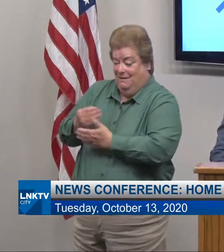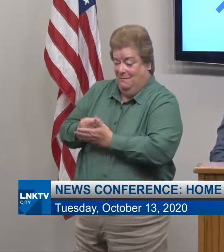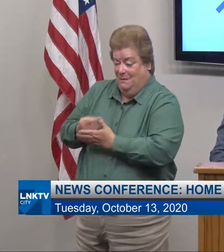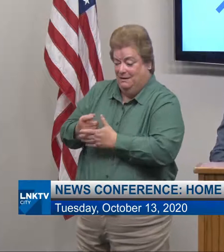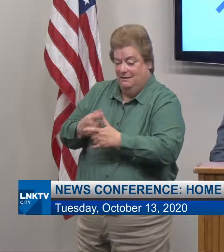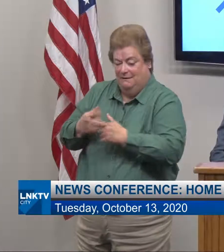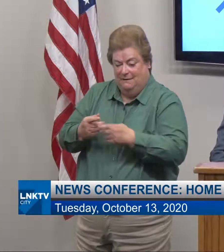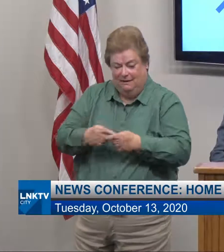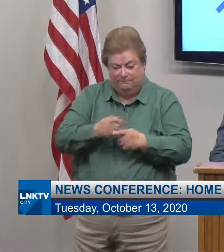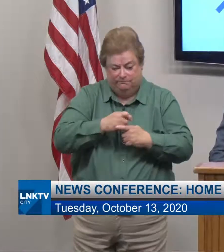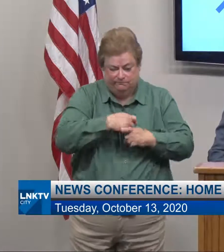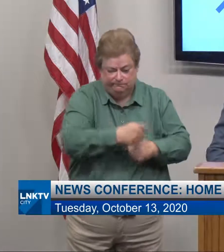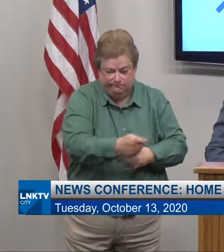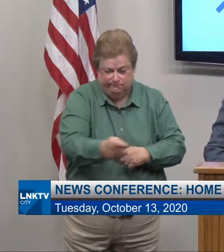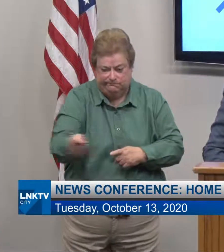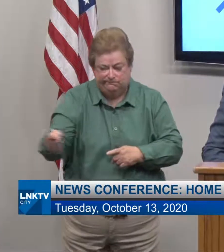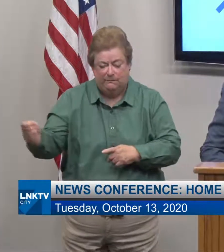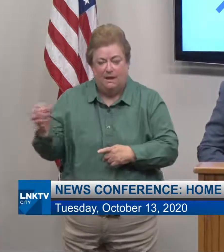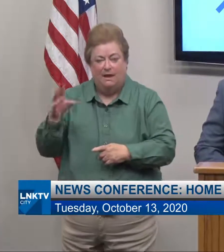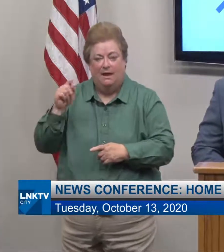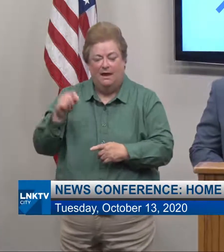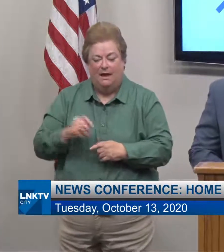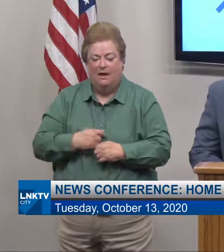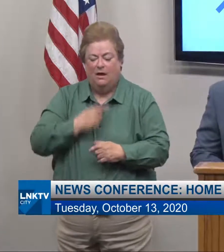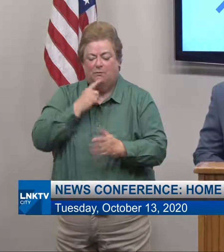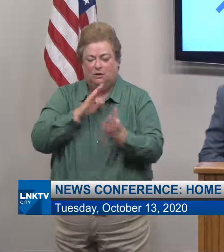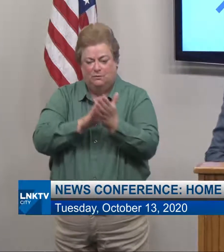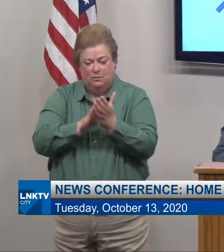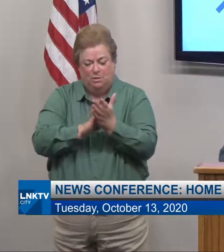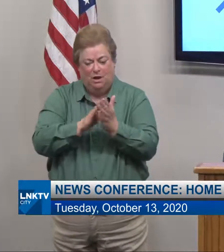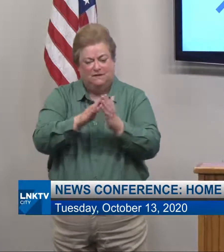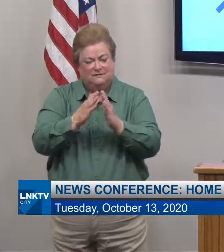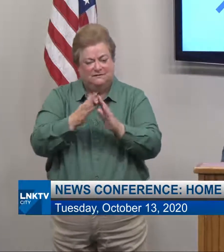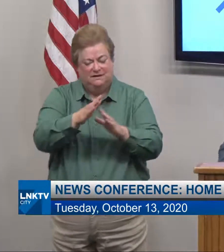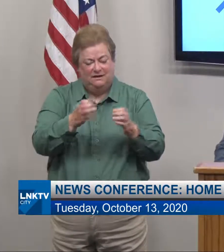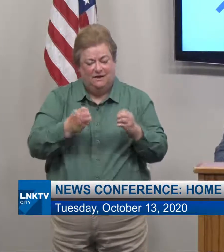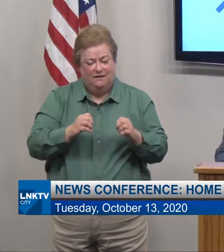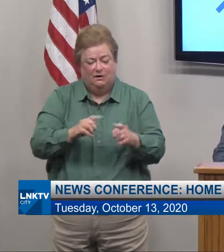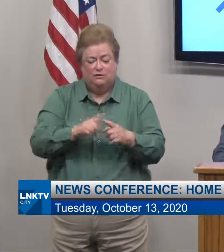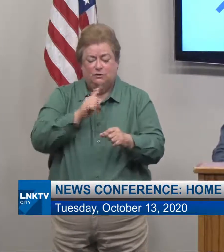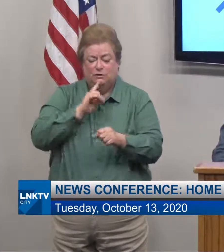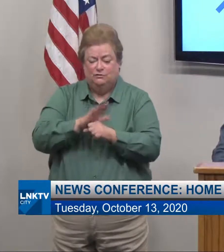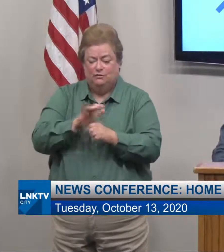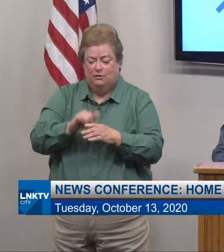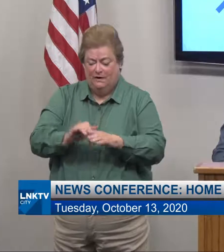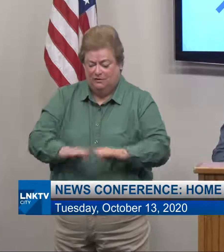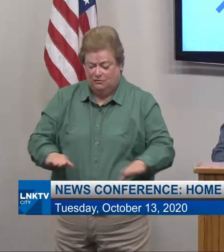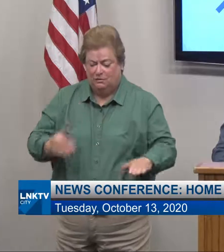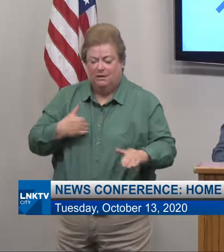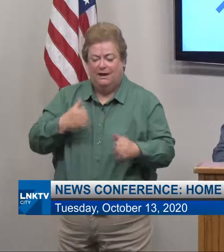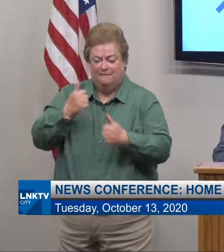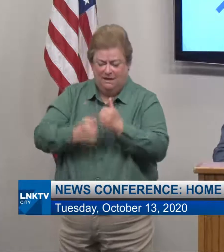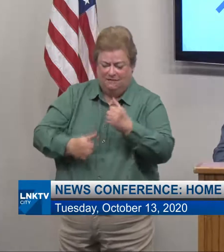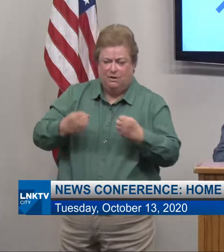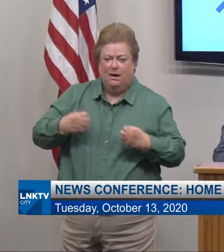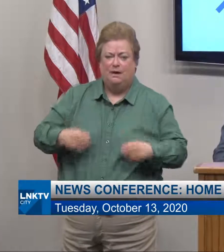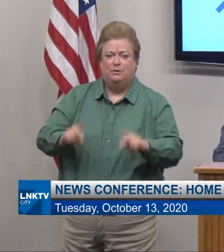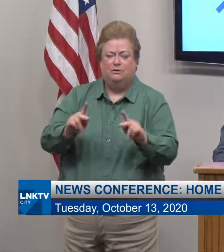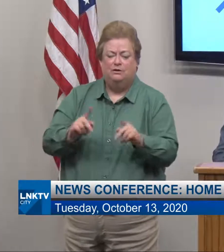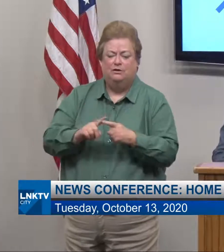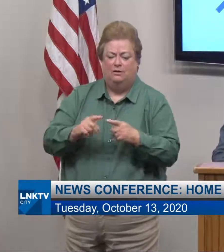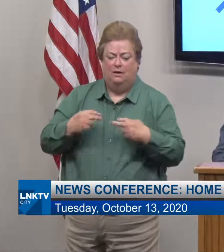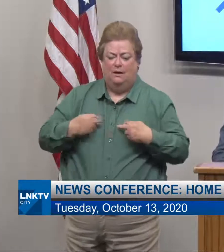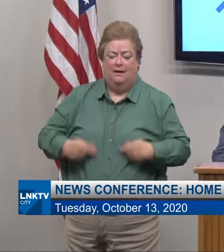it. So I want to applaud the city's effort to ensure that these children have every opportunity to